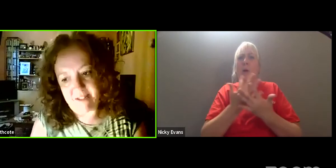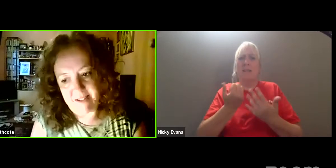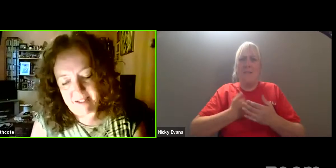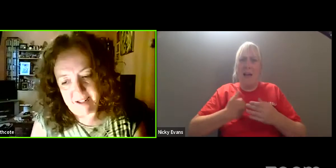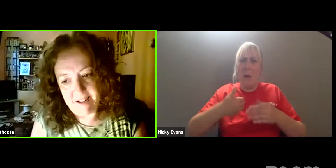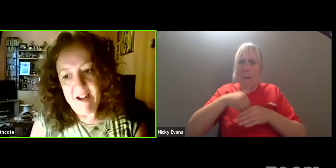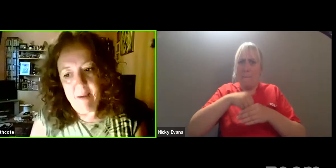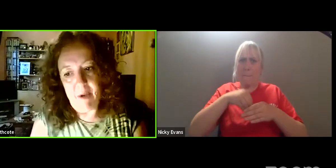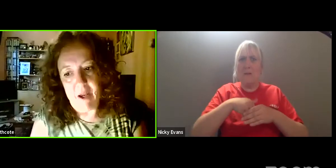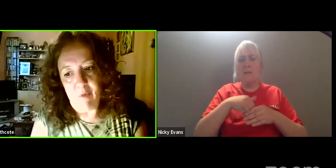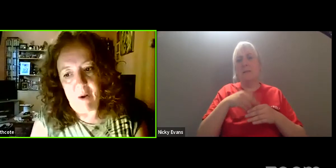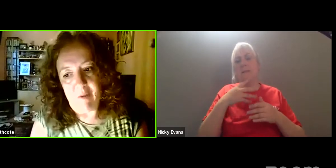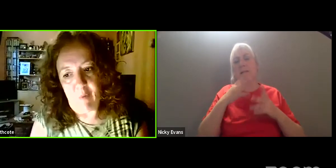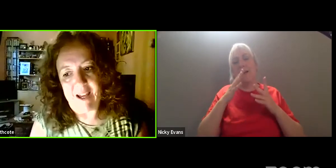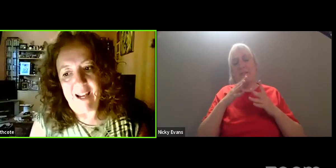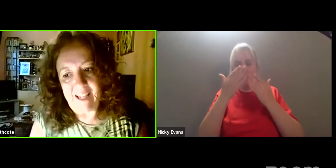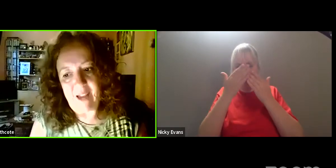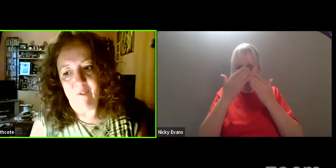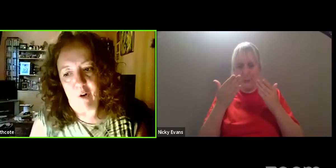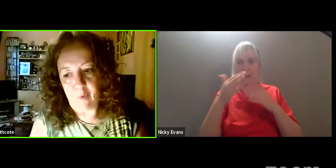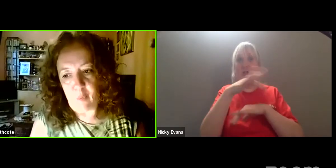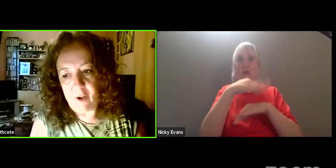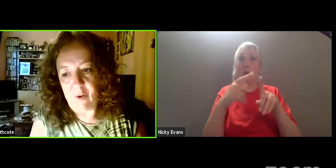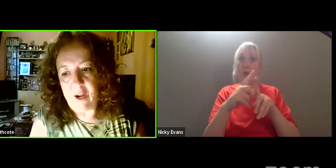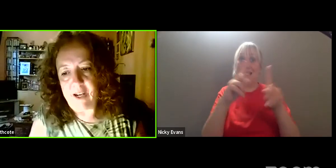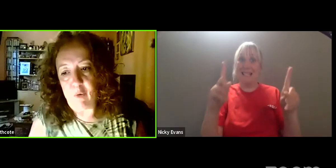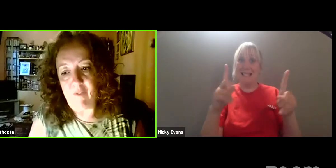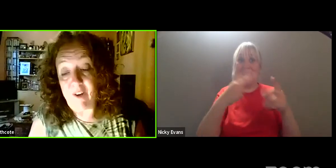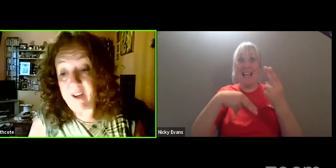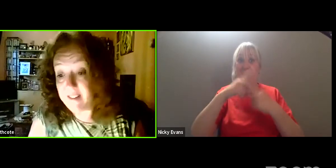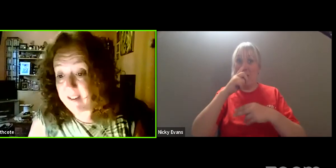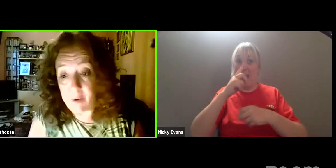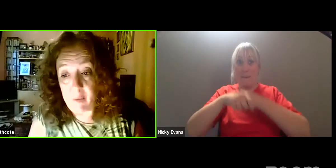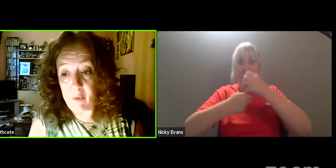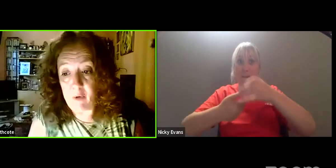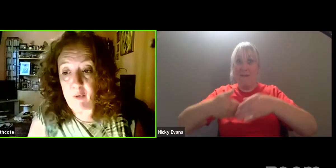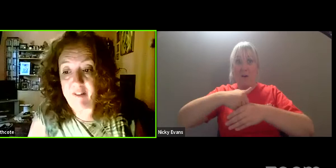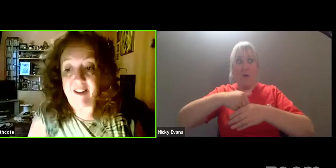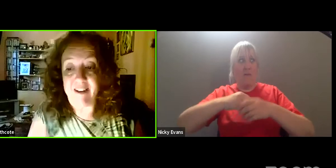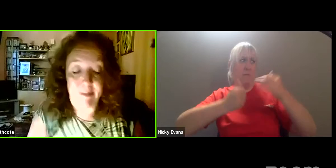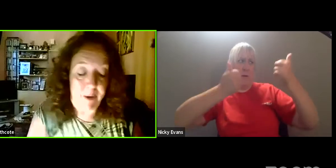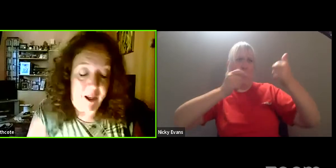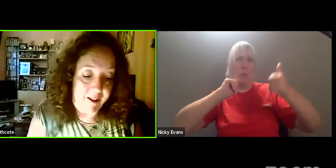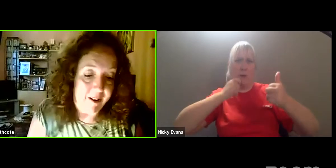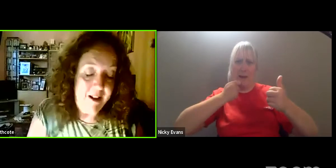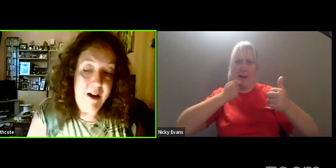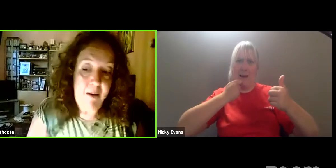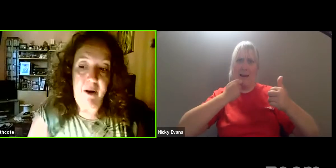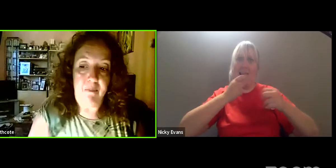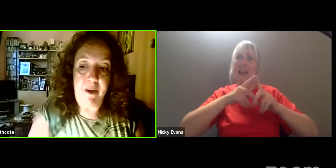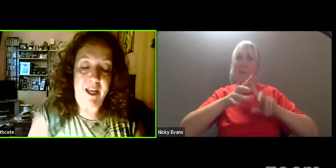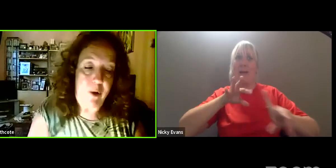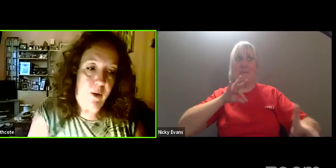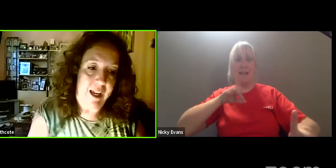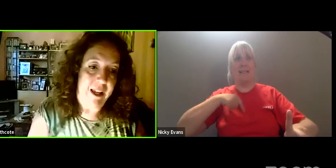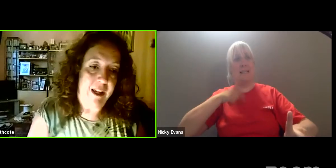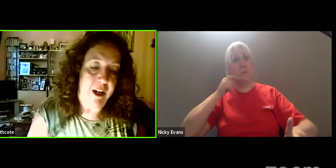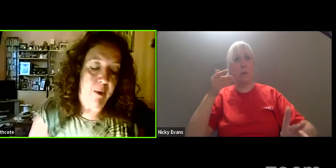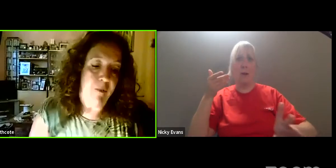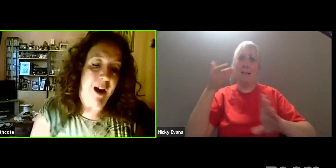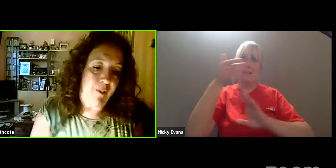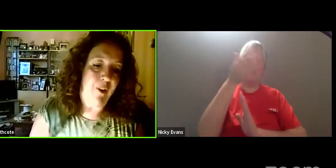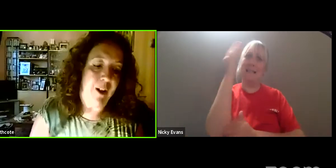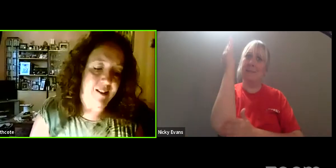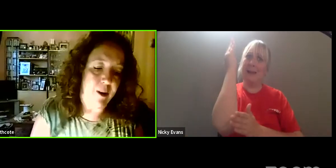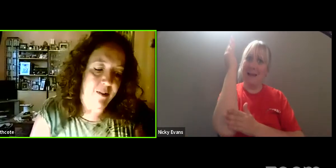social distancing, but if we can get involved, we will. And if we're invited, we will always send a speaker. But equally, you know,